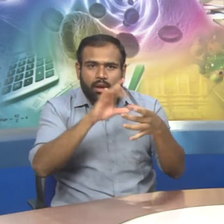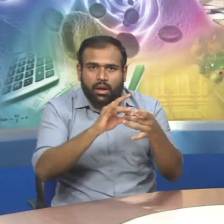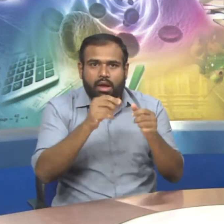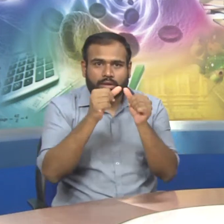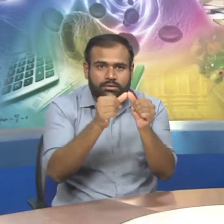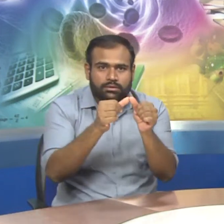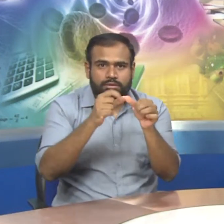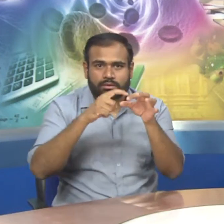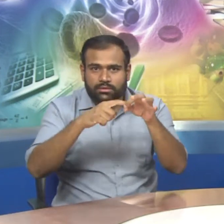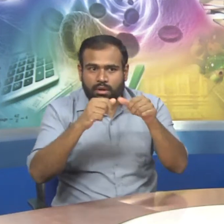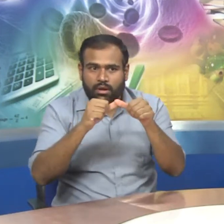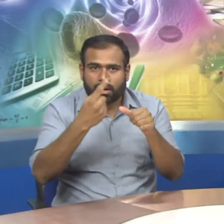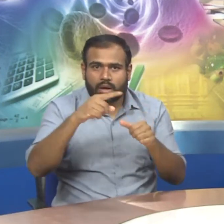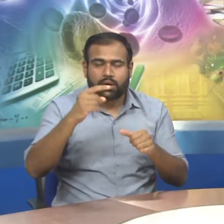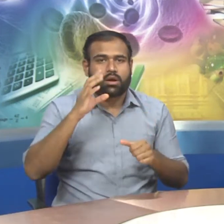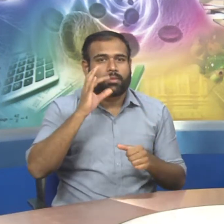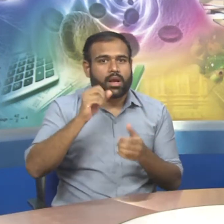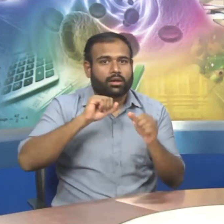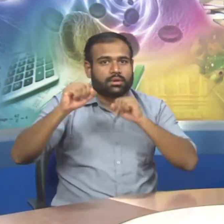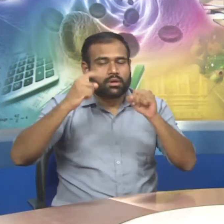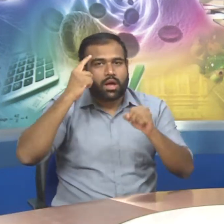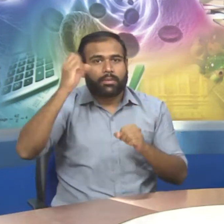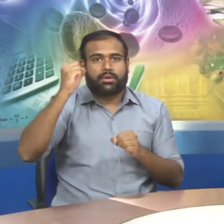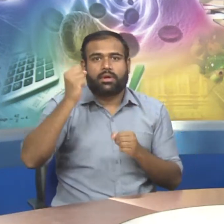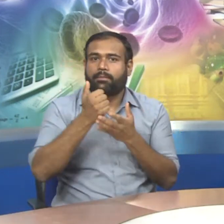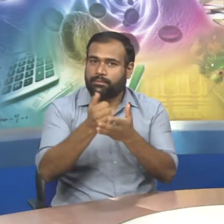will help you understand in a better way.